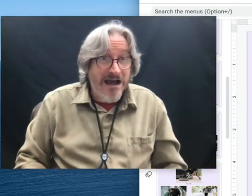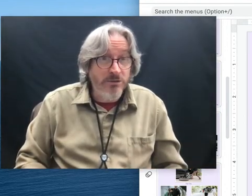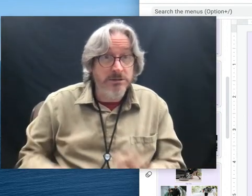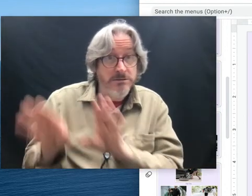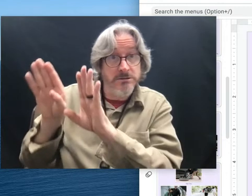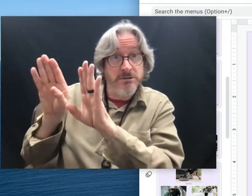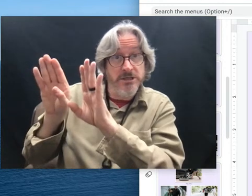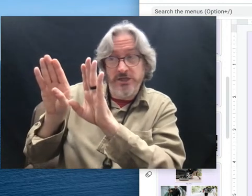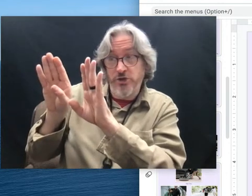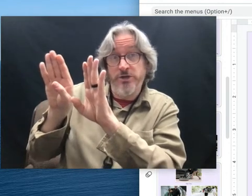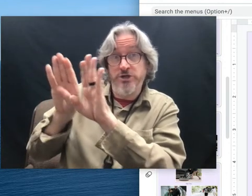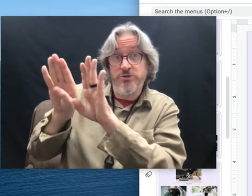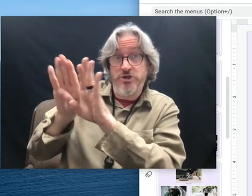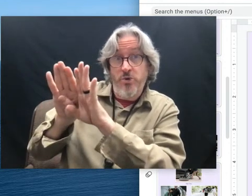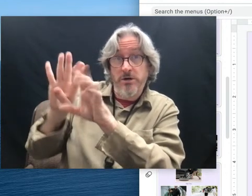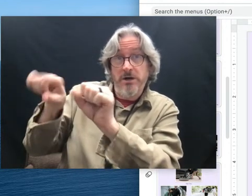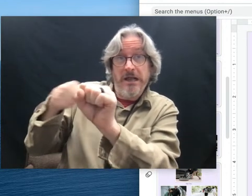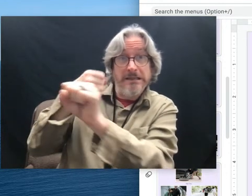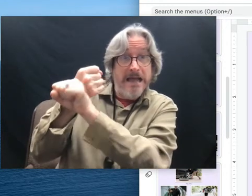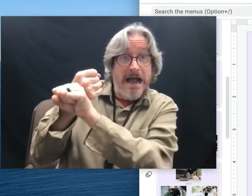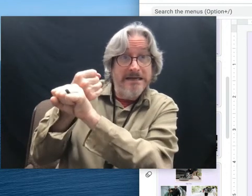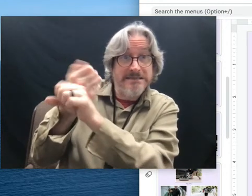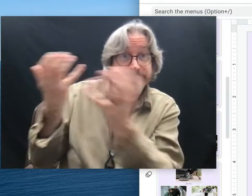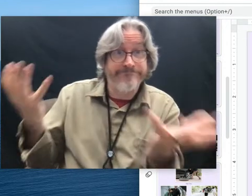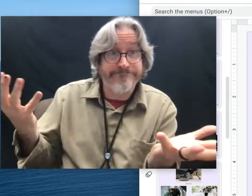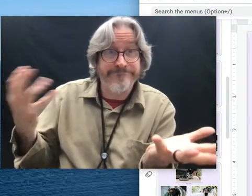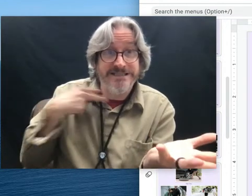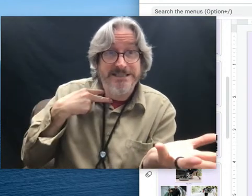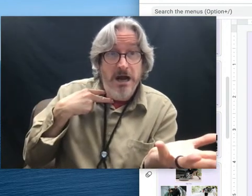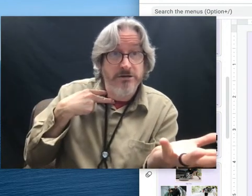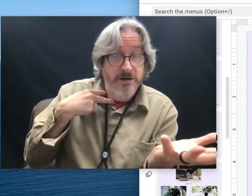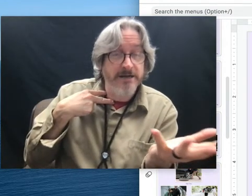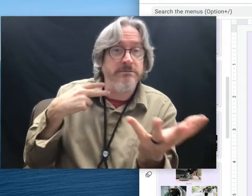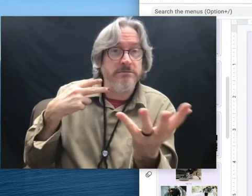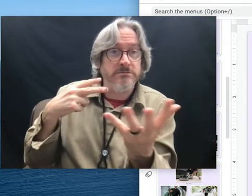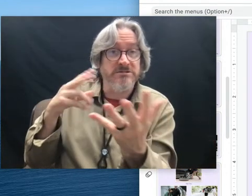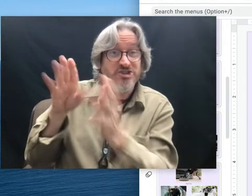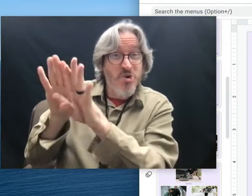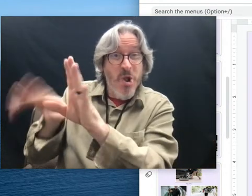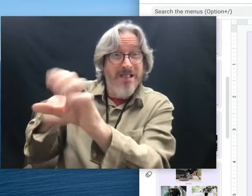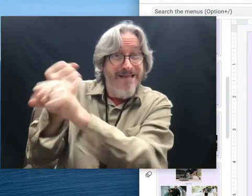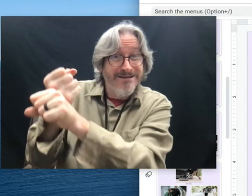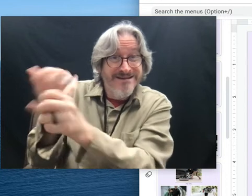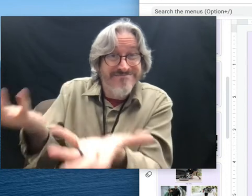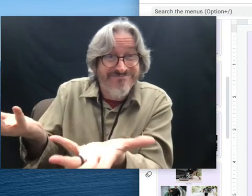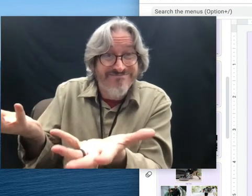Locked out. You can do door, locked, stuck, right?